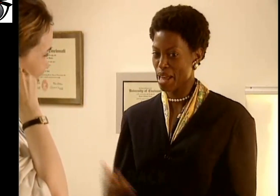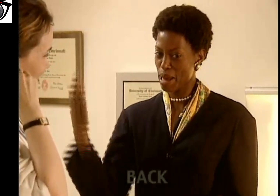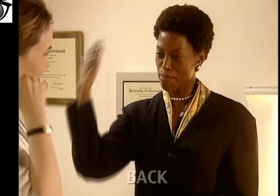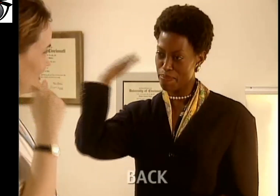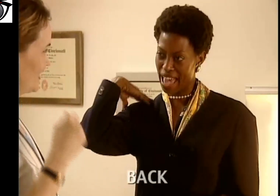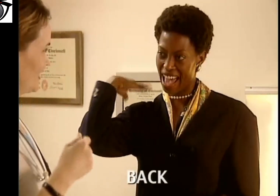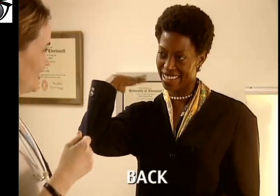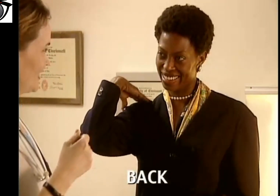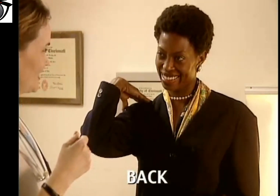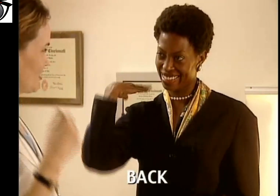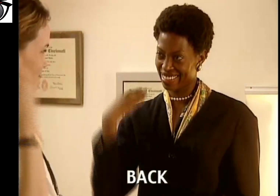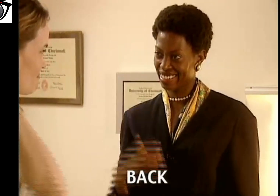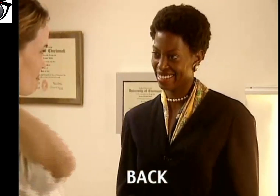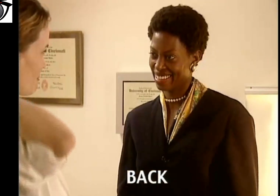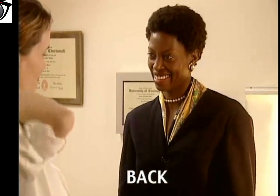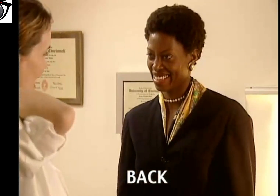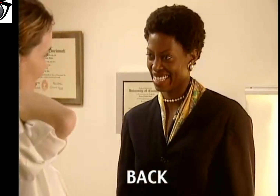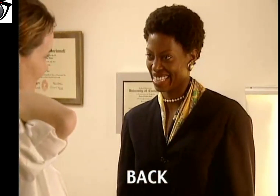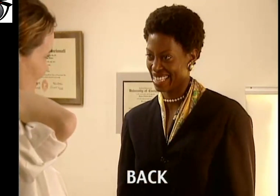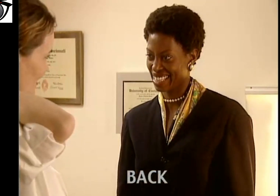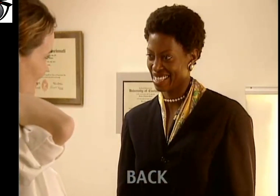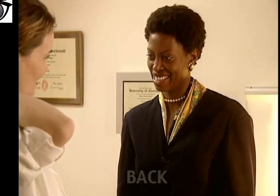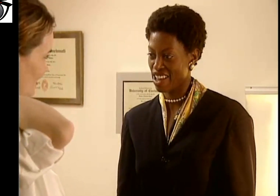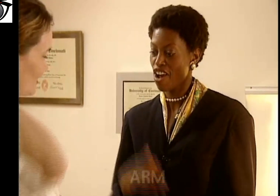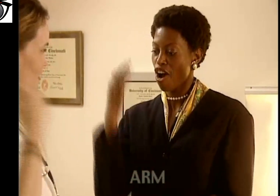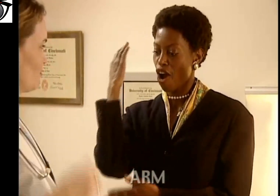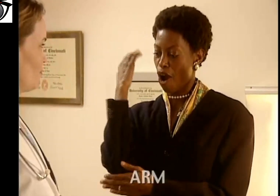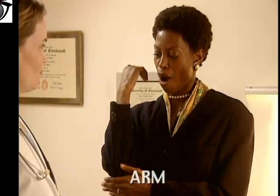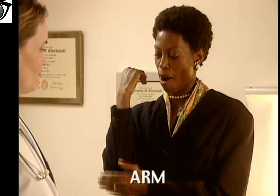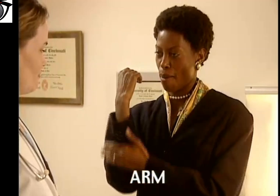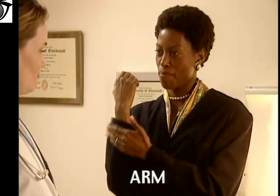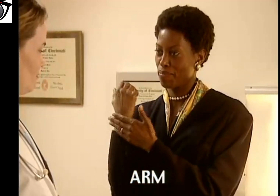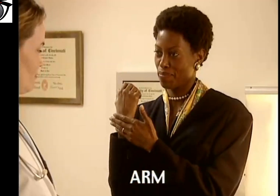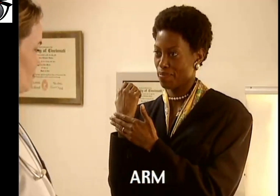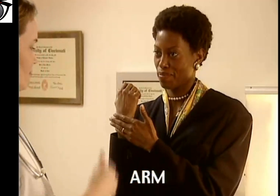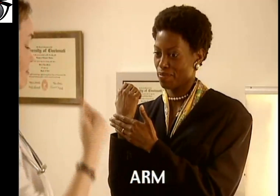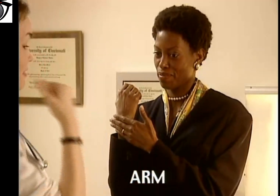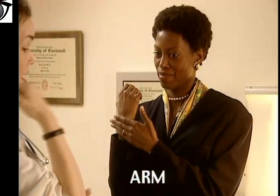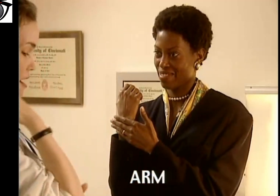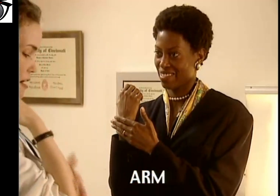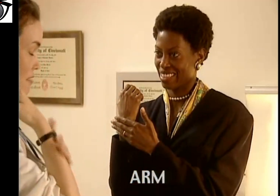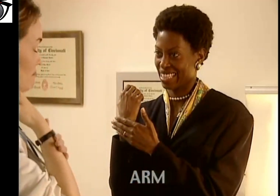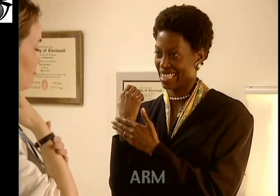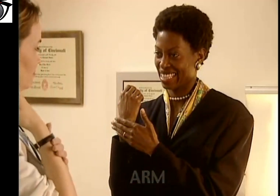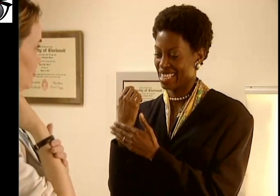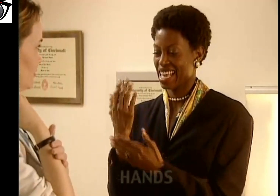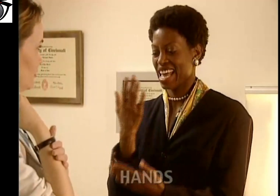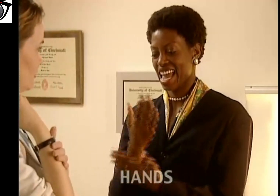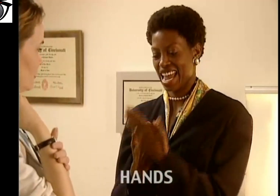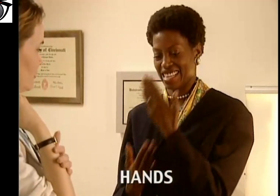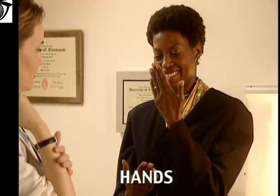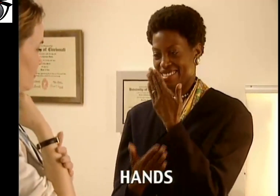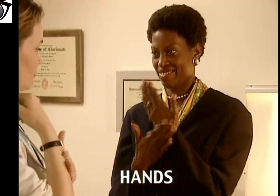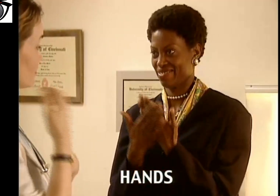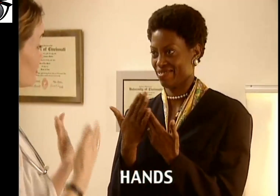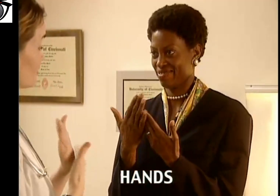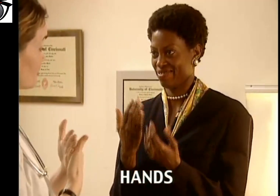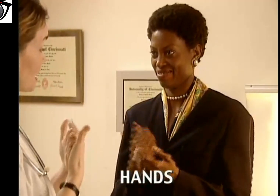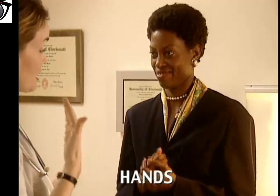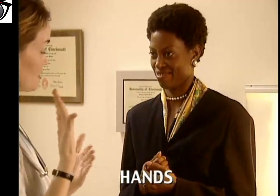Ear. Back. Back. Arm. Arm.